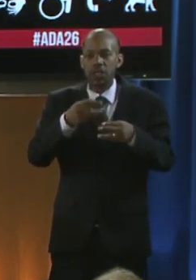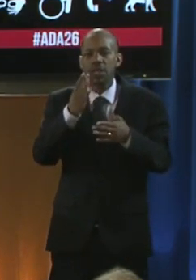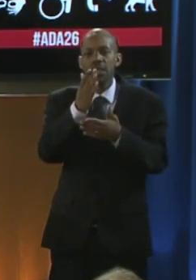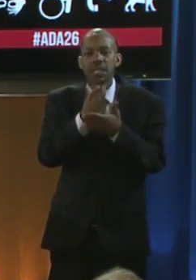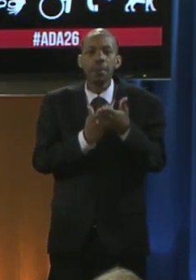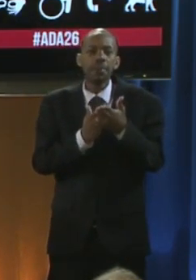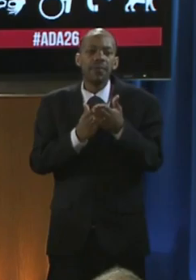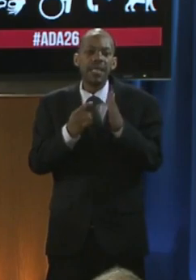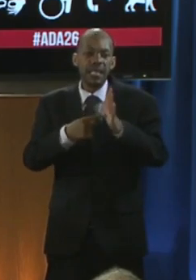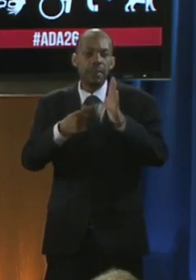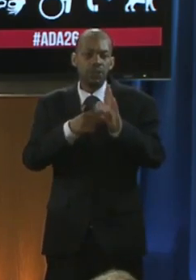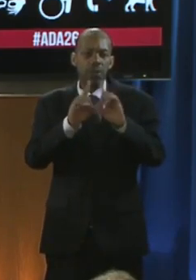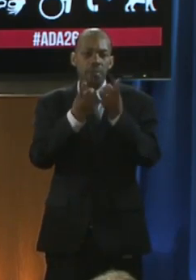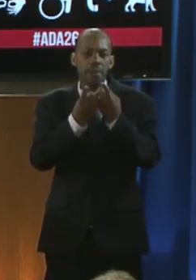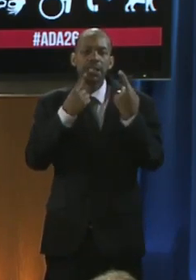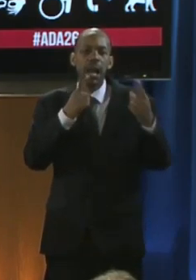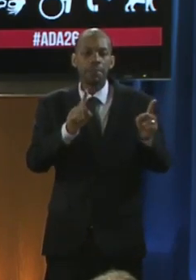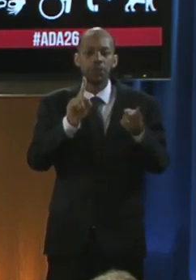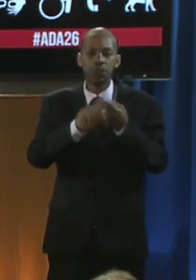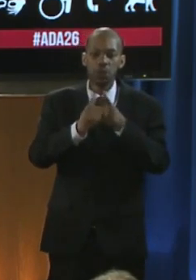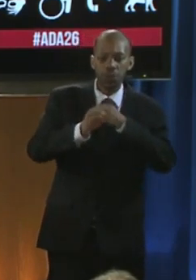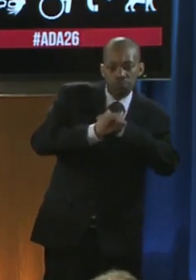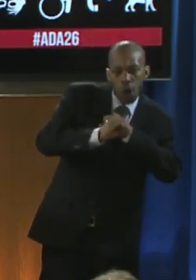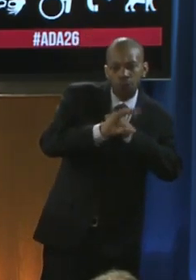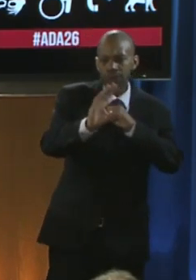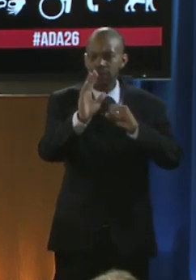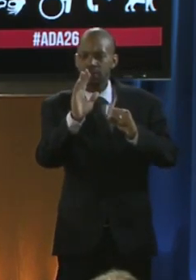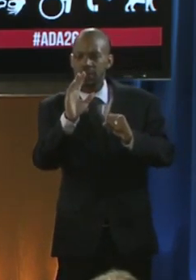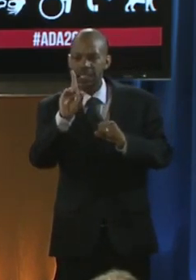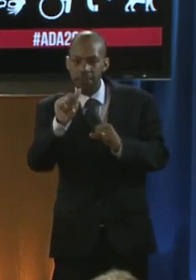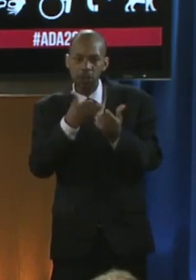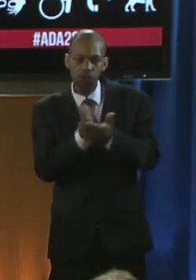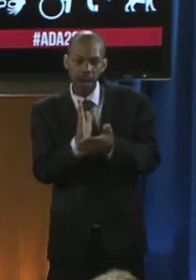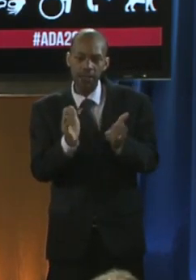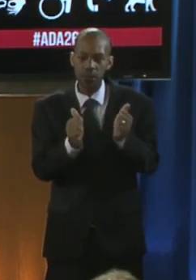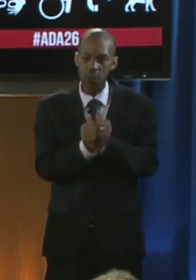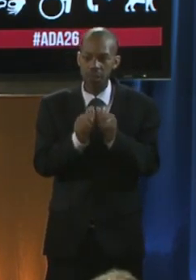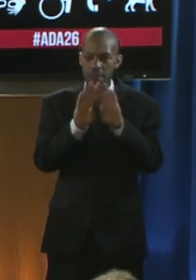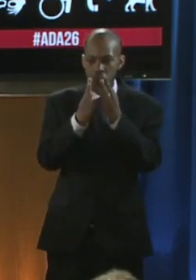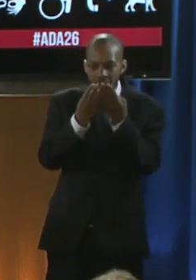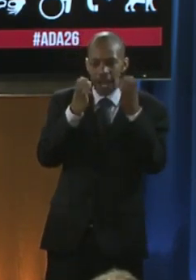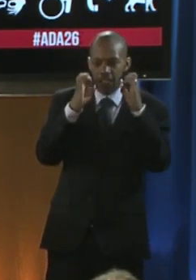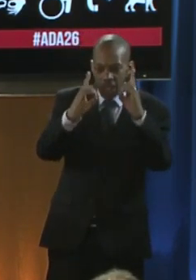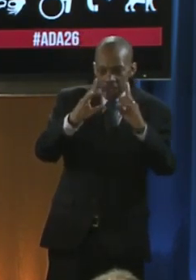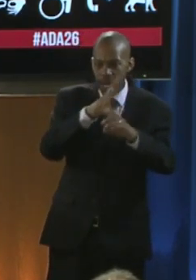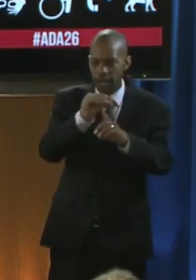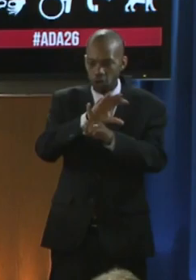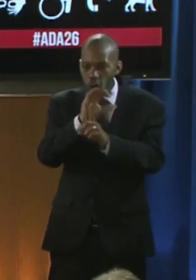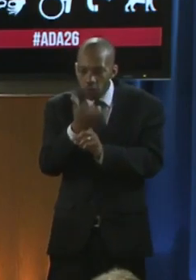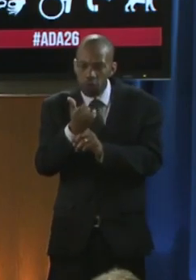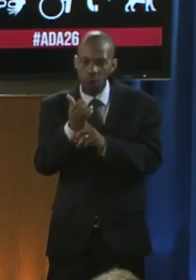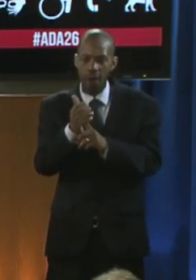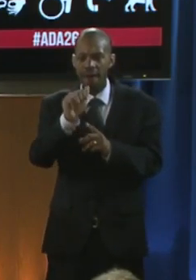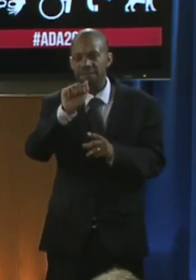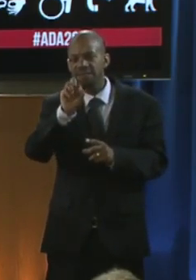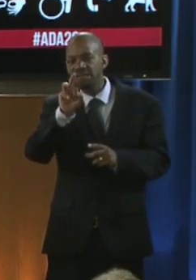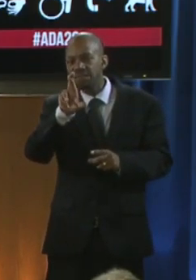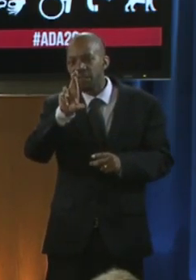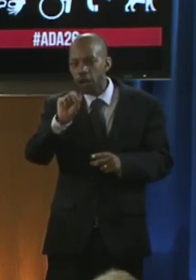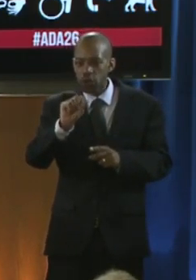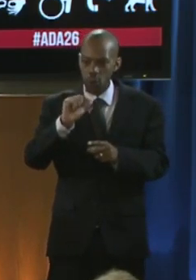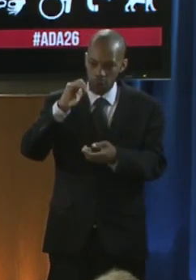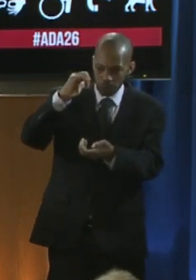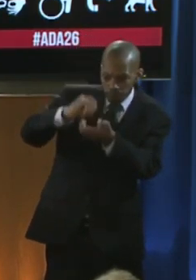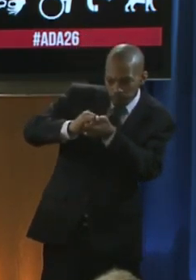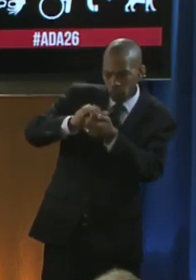department's accomplishments in promoting disability rights. With our Bureau of Education and Cultural Affairs, we have